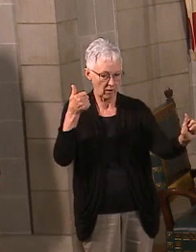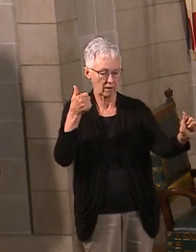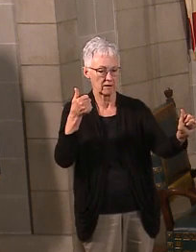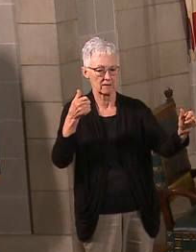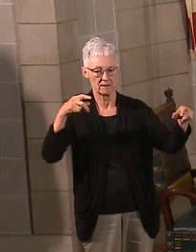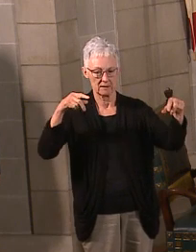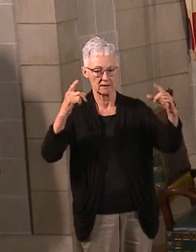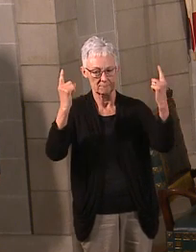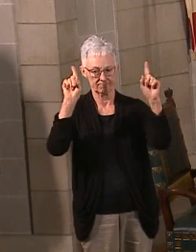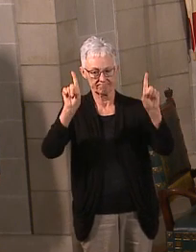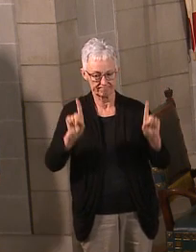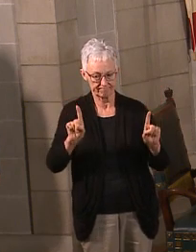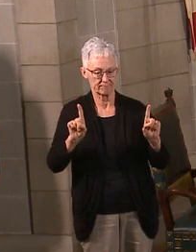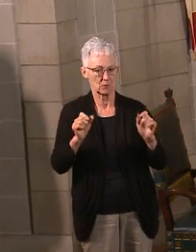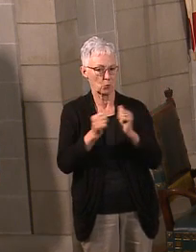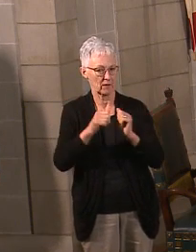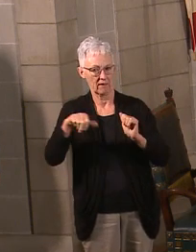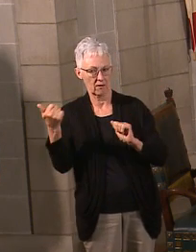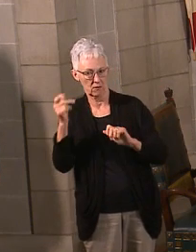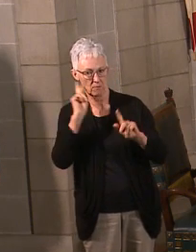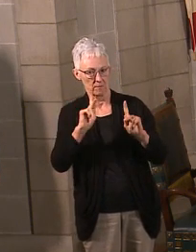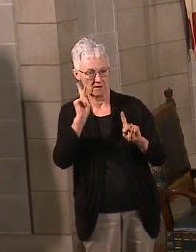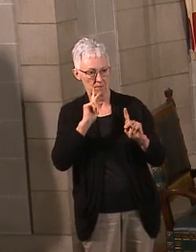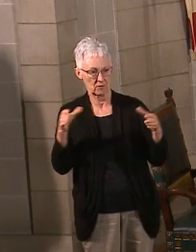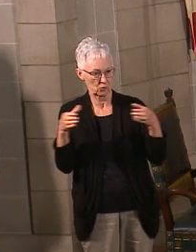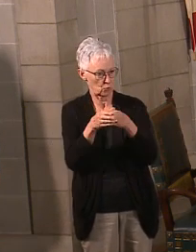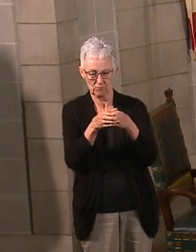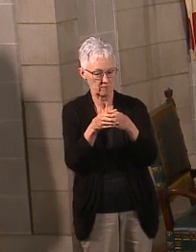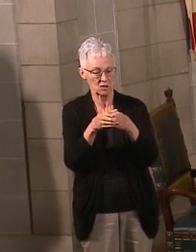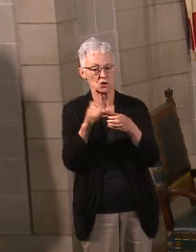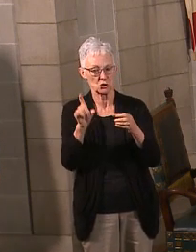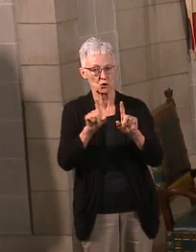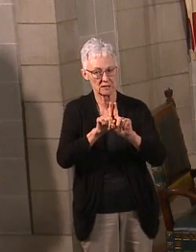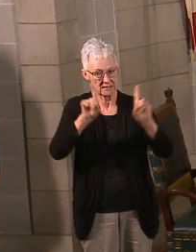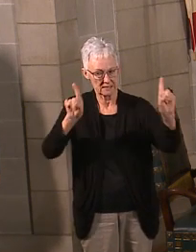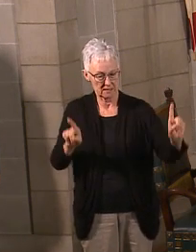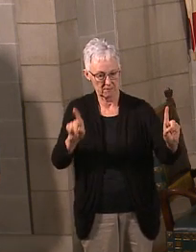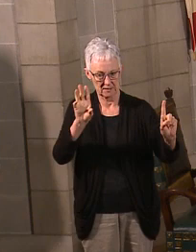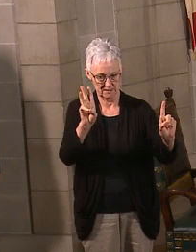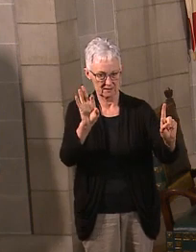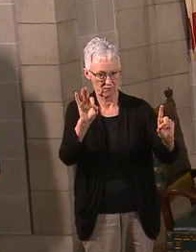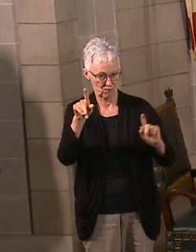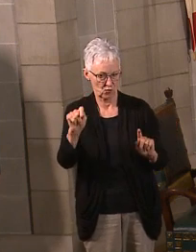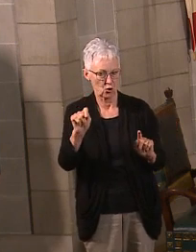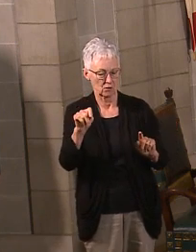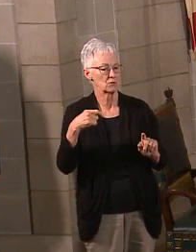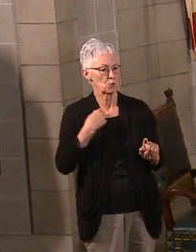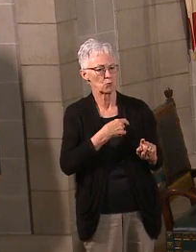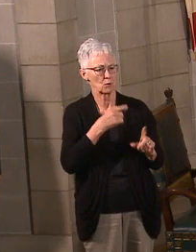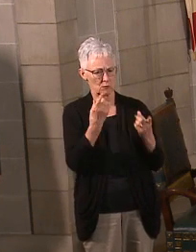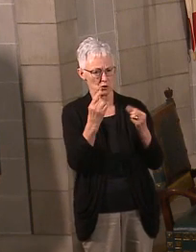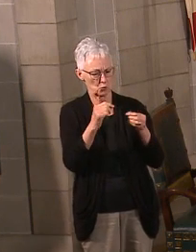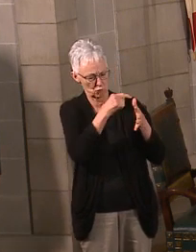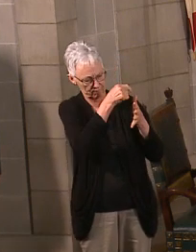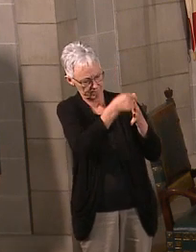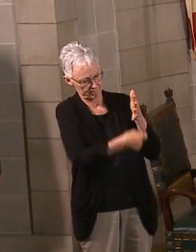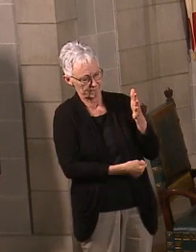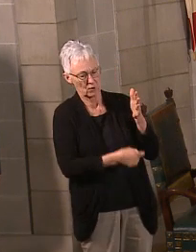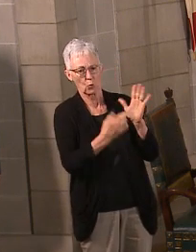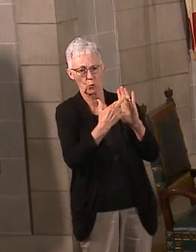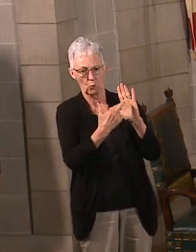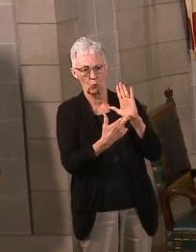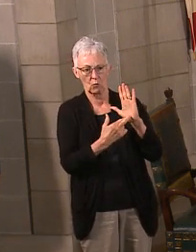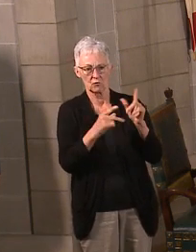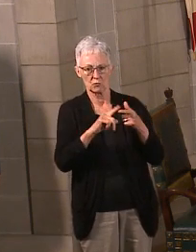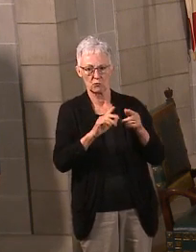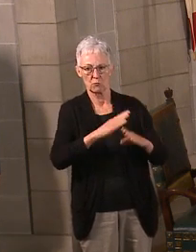Klaus, that we are doing, and all the other things that will help make sure we slow the spread of the virus. And of course,